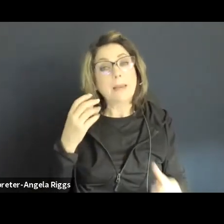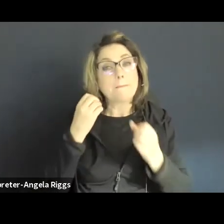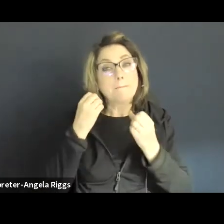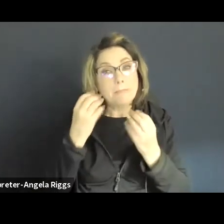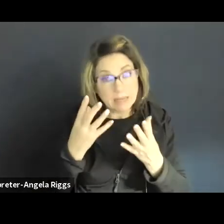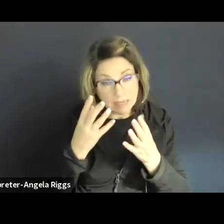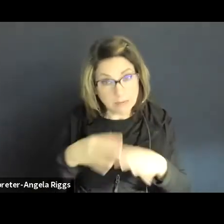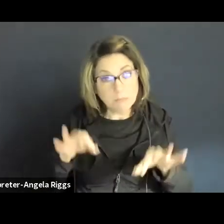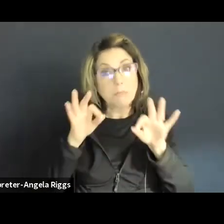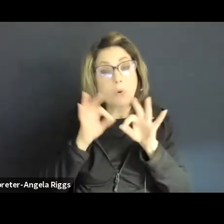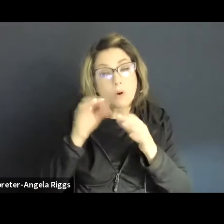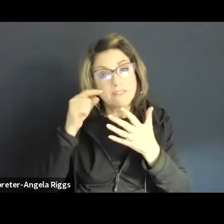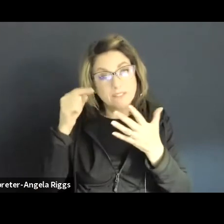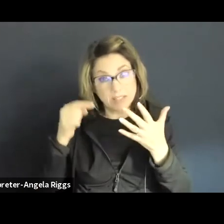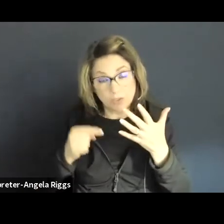features in